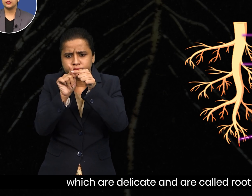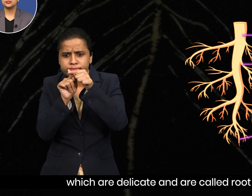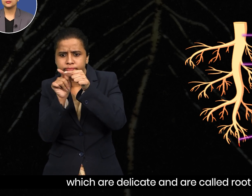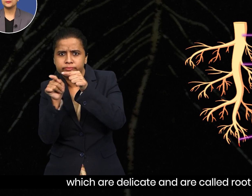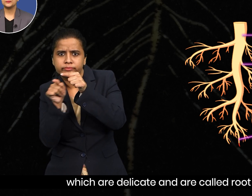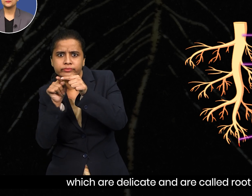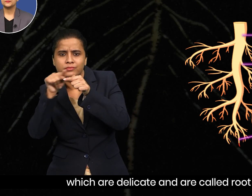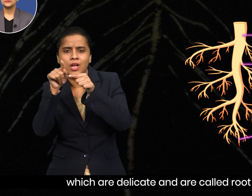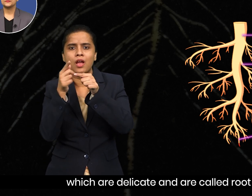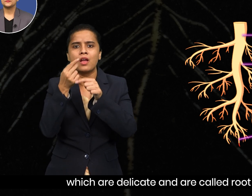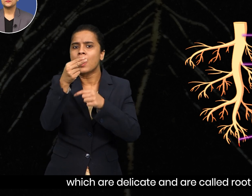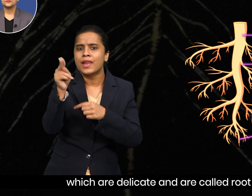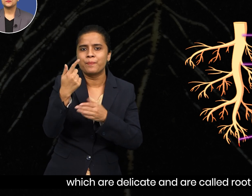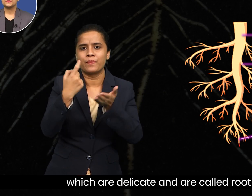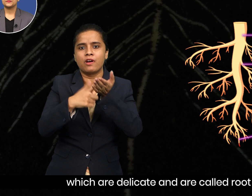root hairs.